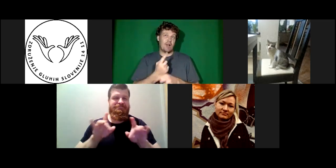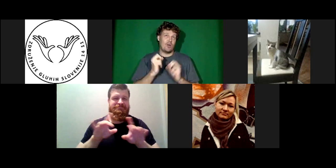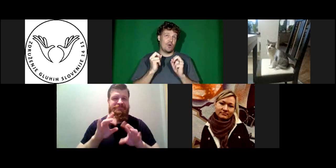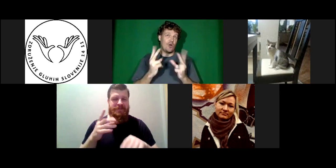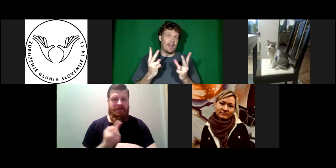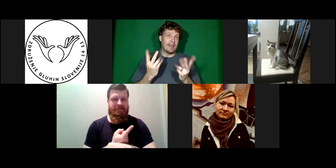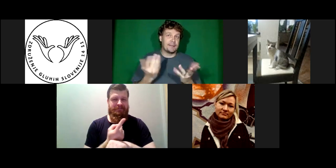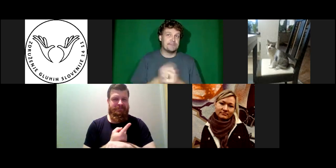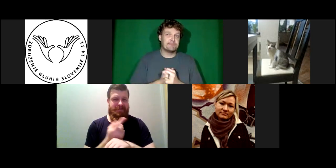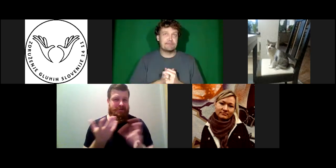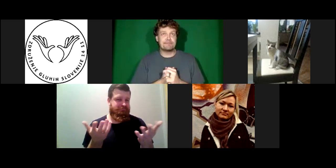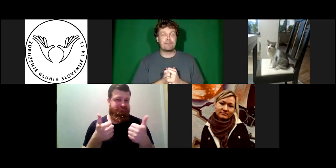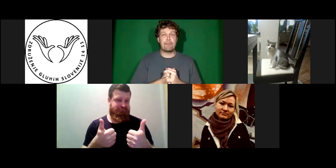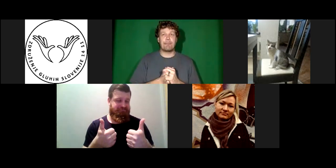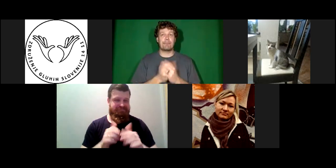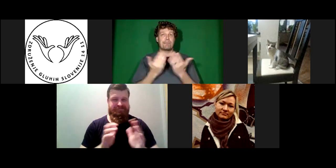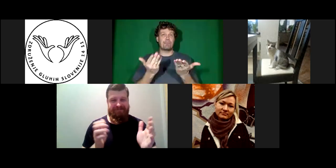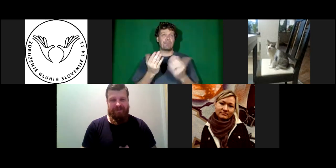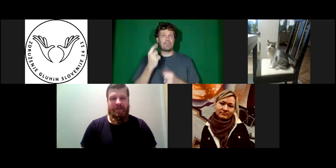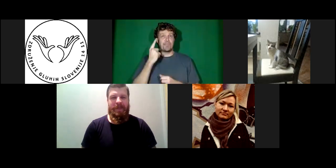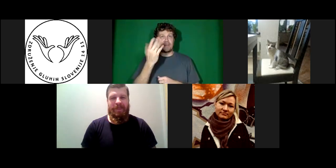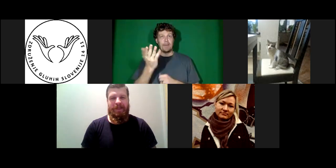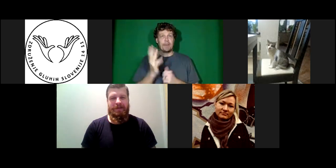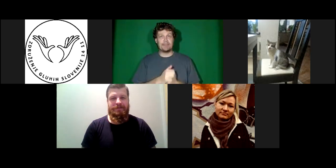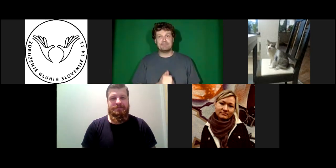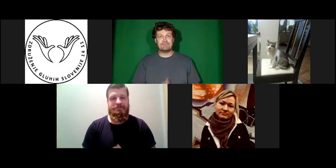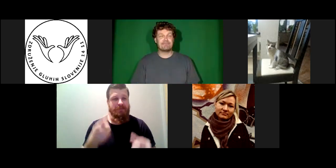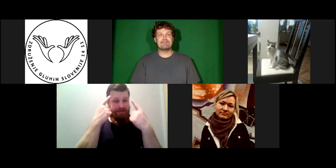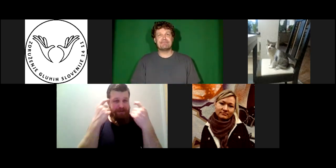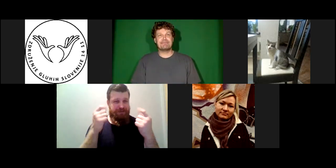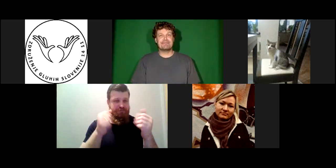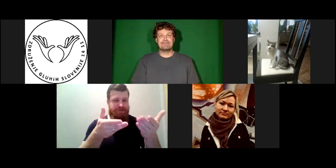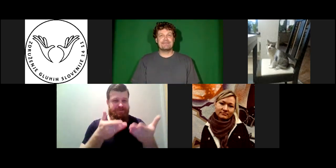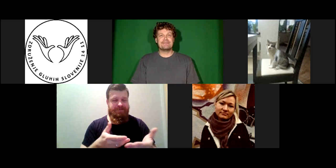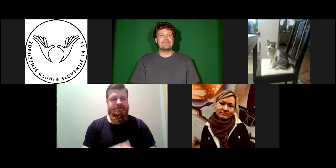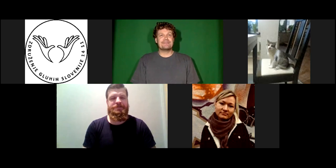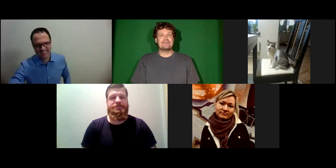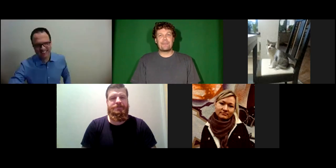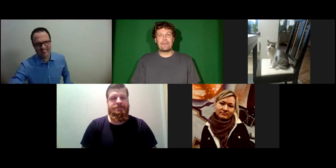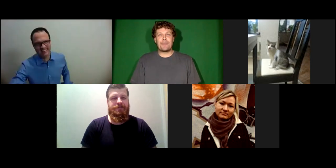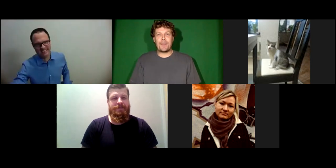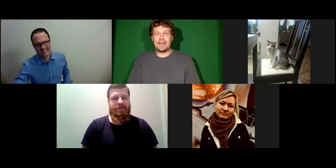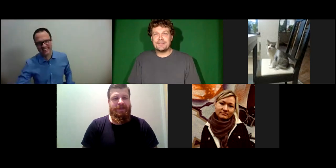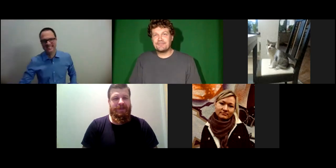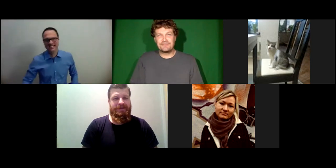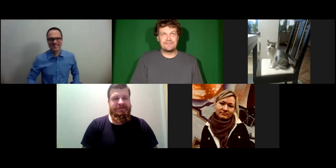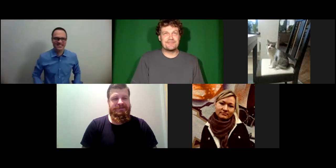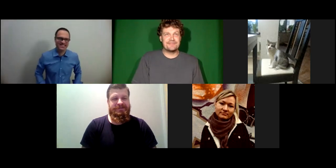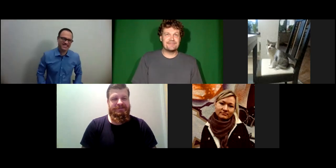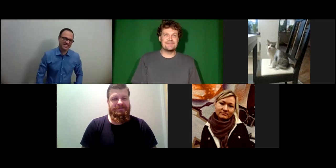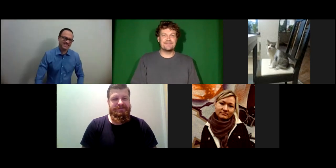and also that the public can see what's possible. I've had an hour to share my story. Thank you for